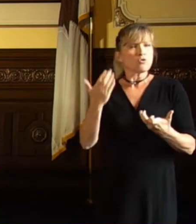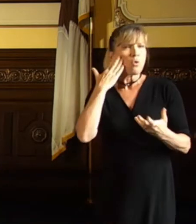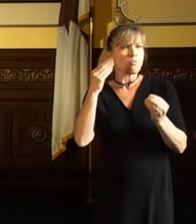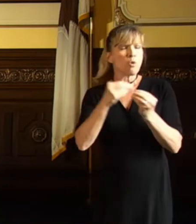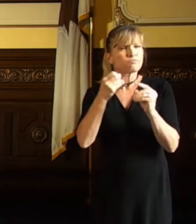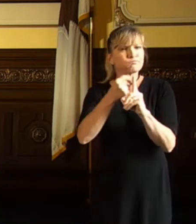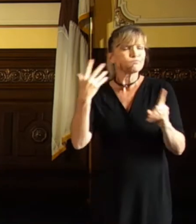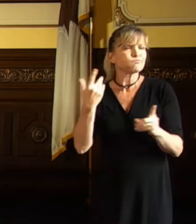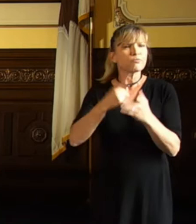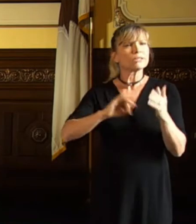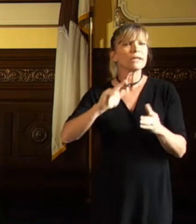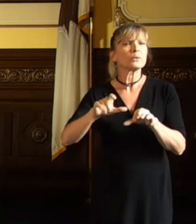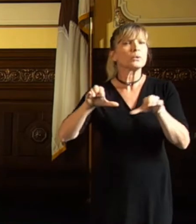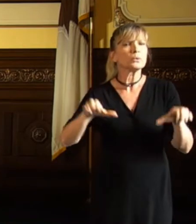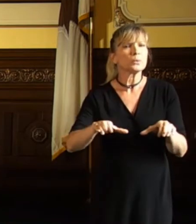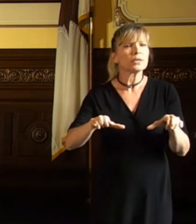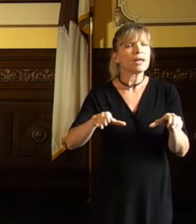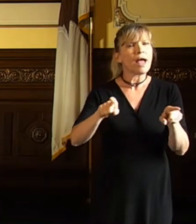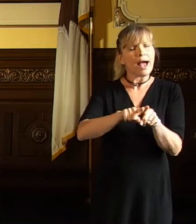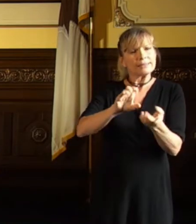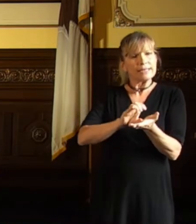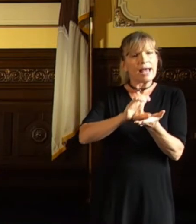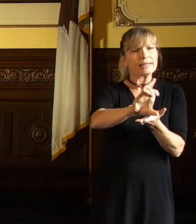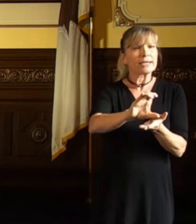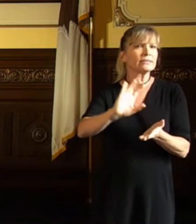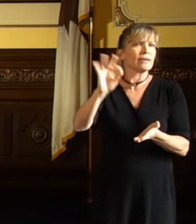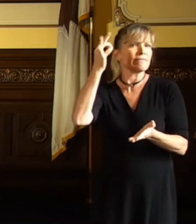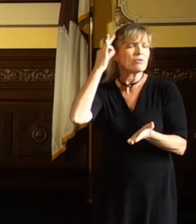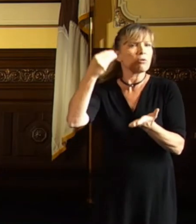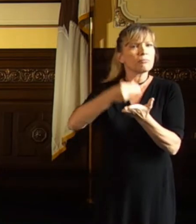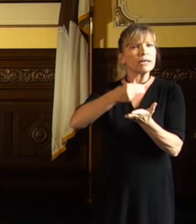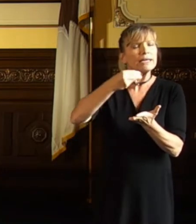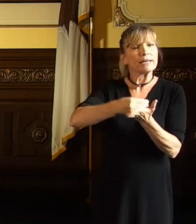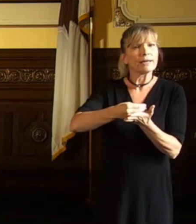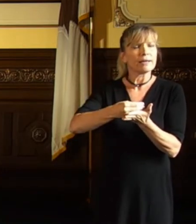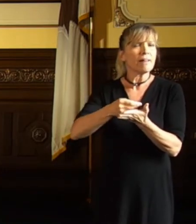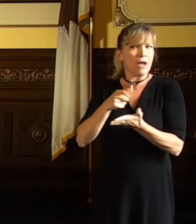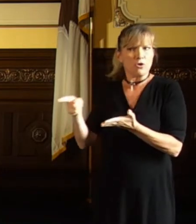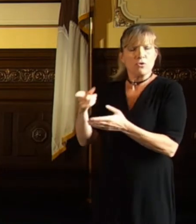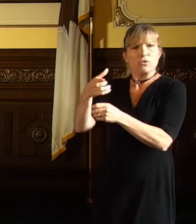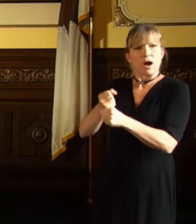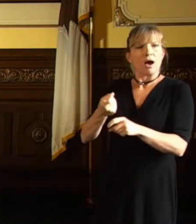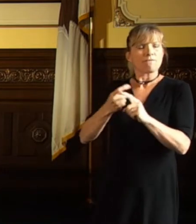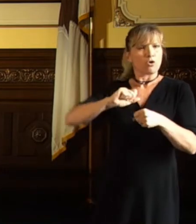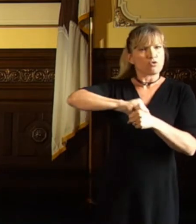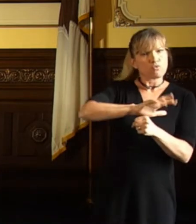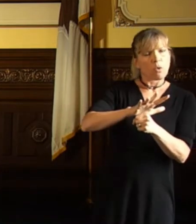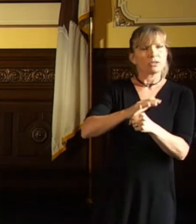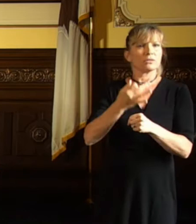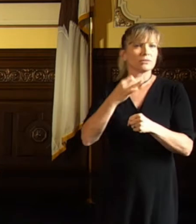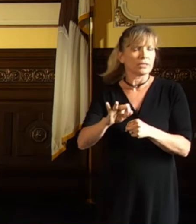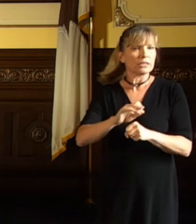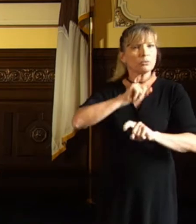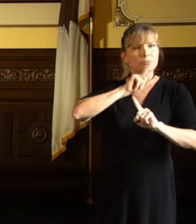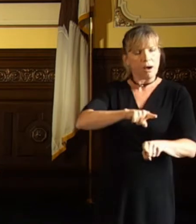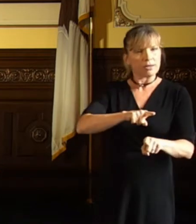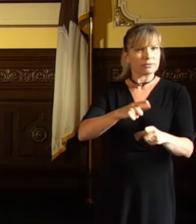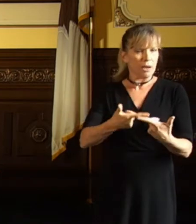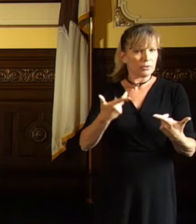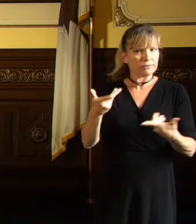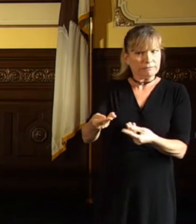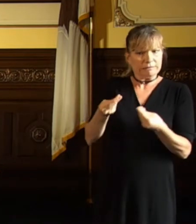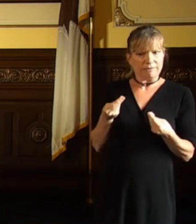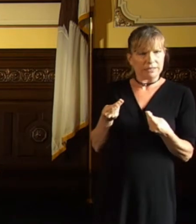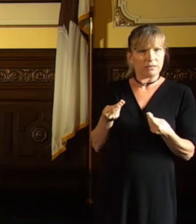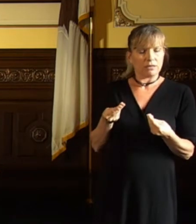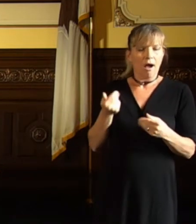about what Illinois is doing as it allocates federal funding that it has received for the coronavirus response that was appropriated recently,